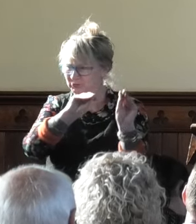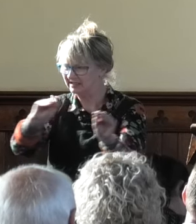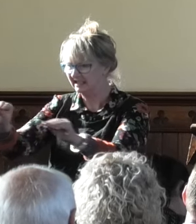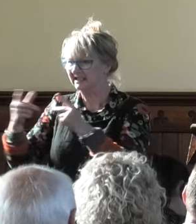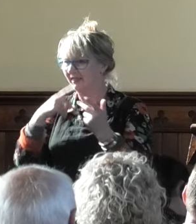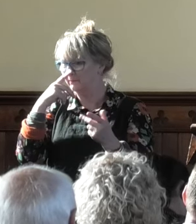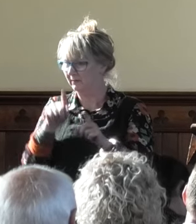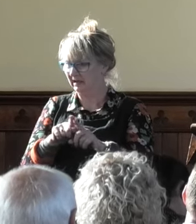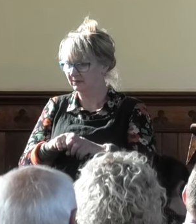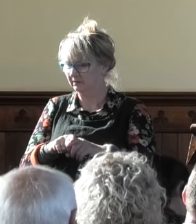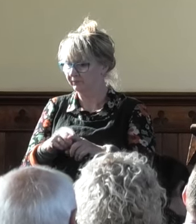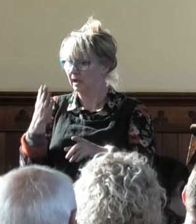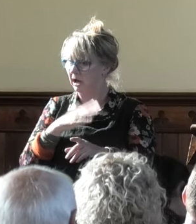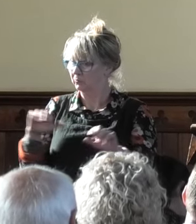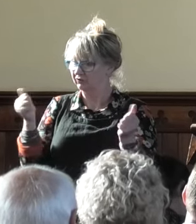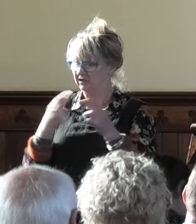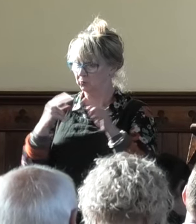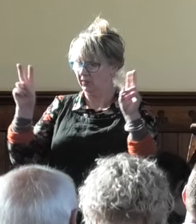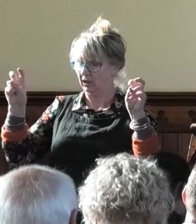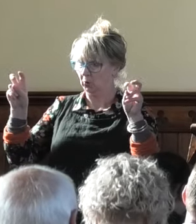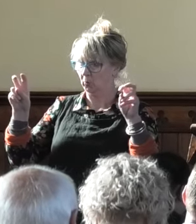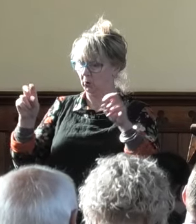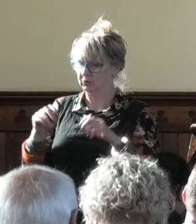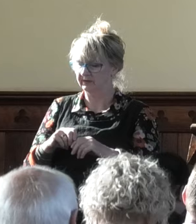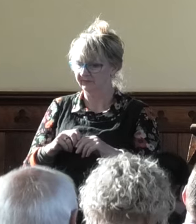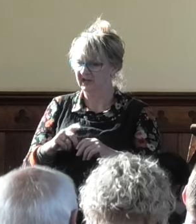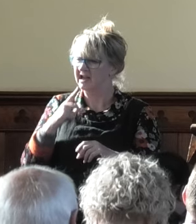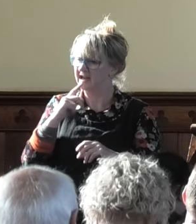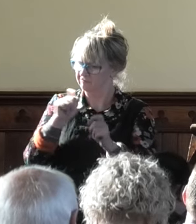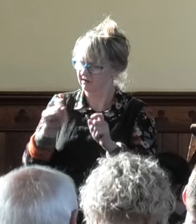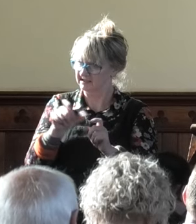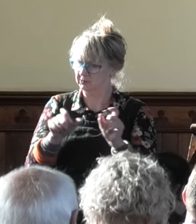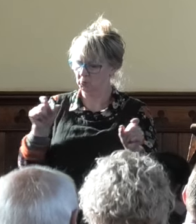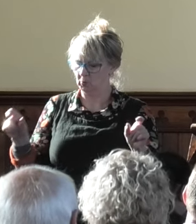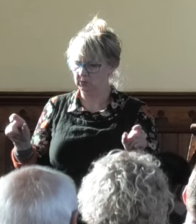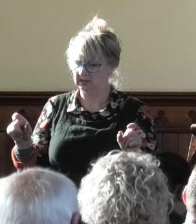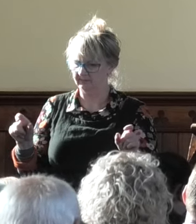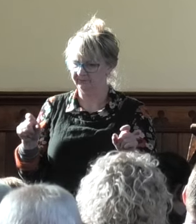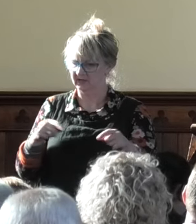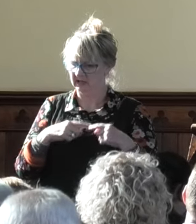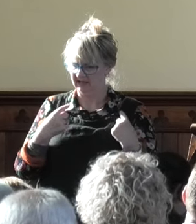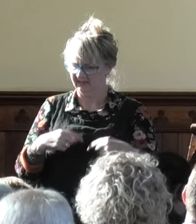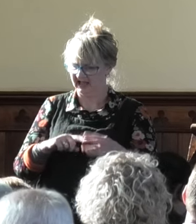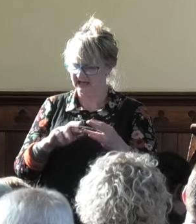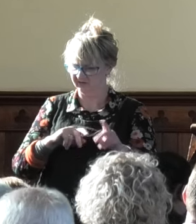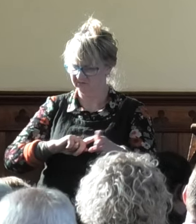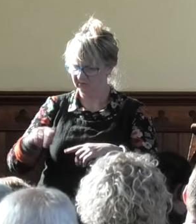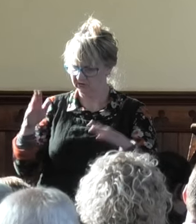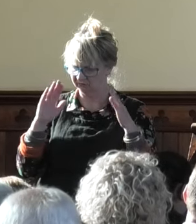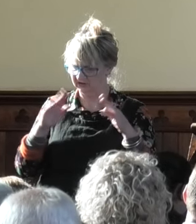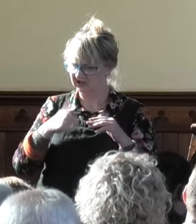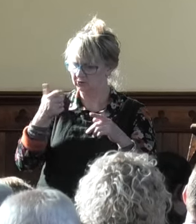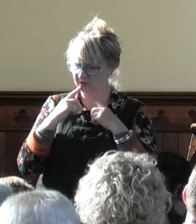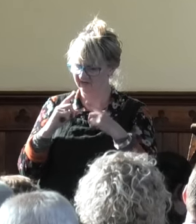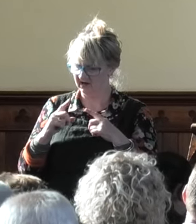of our service today with a quote from a theologian named Michael Horton. He writes these words: "The heart of most religions is good